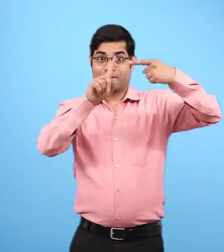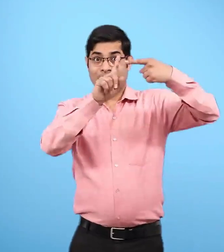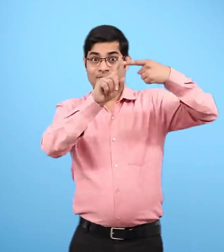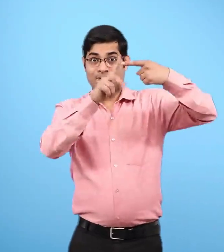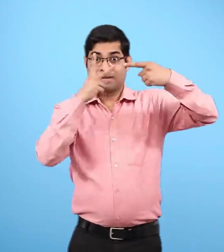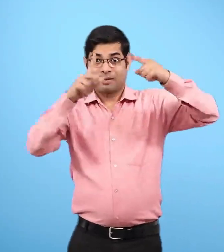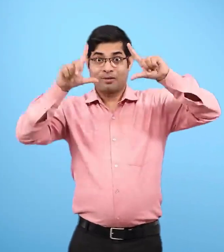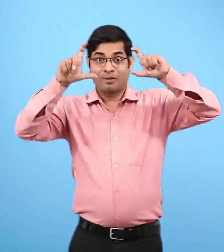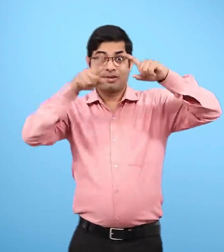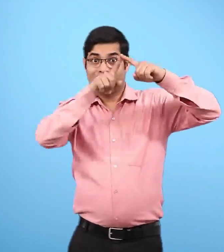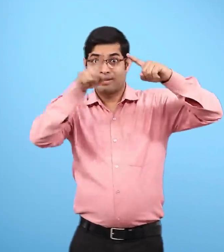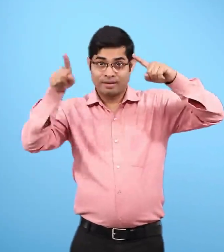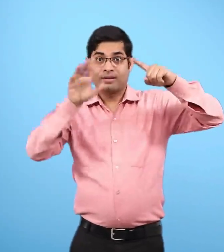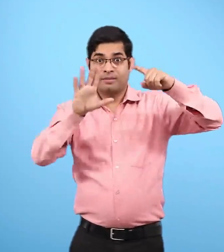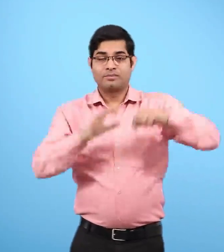Part 1, Picture 1